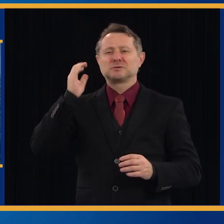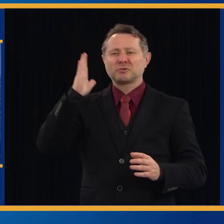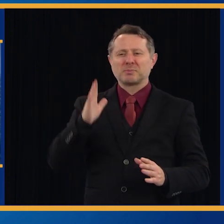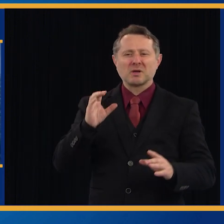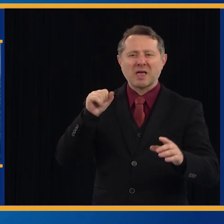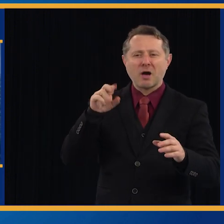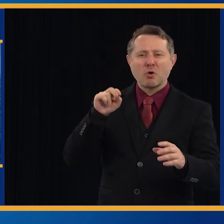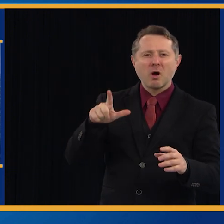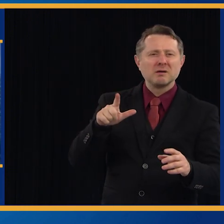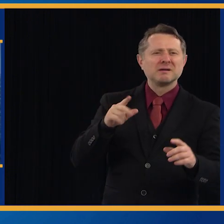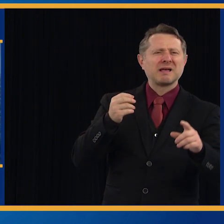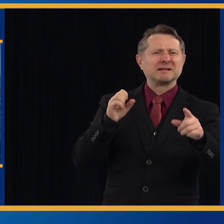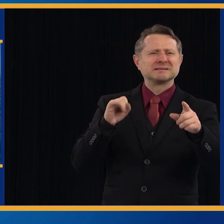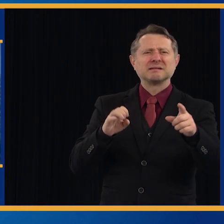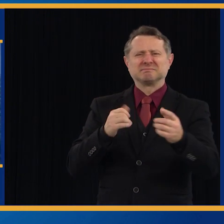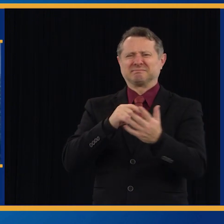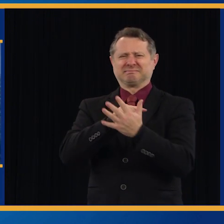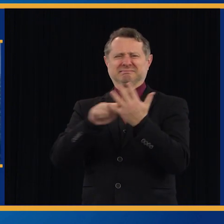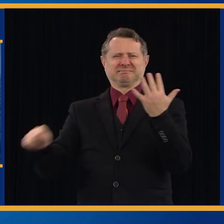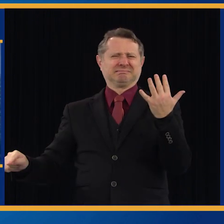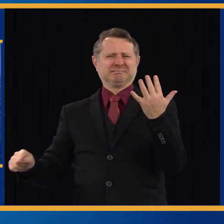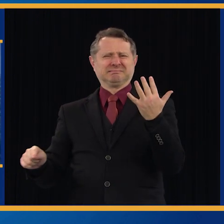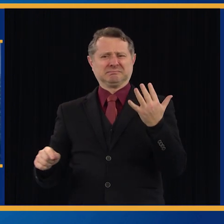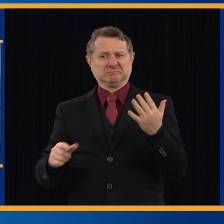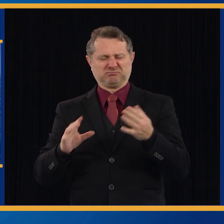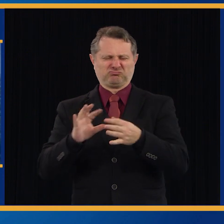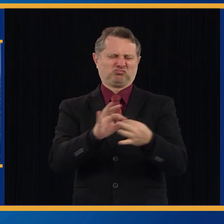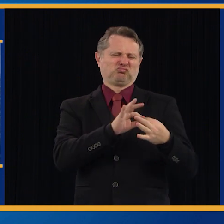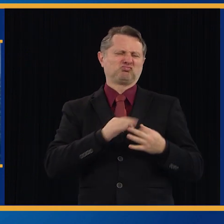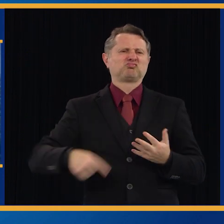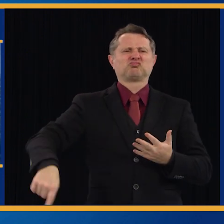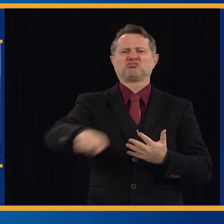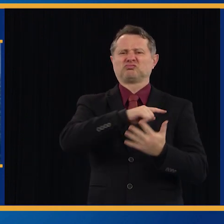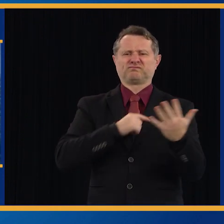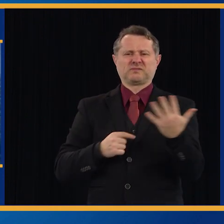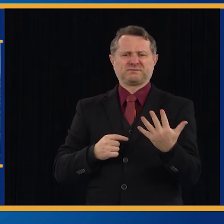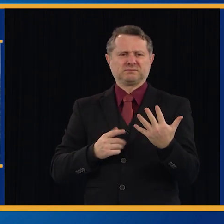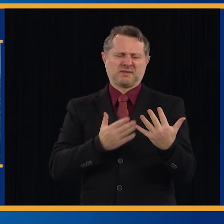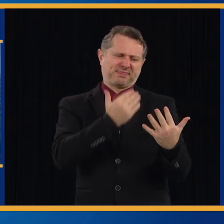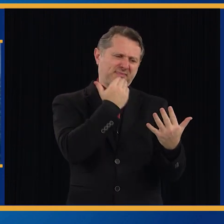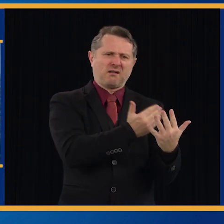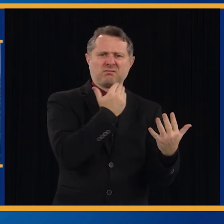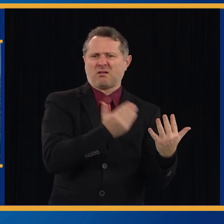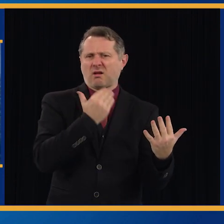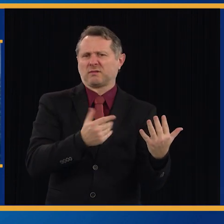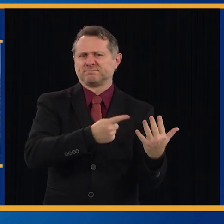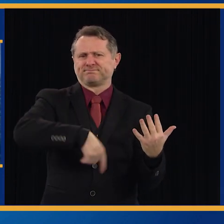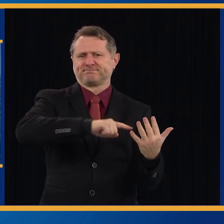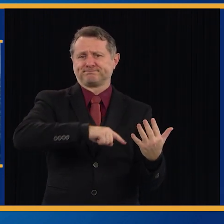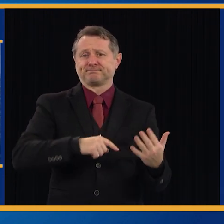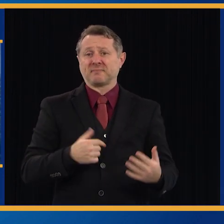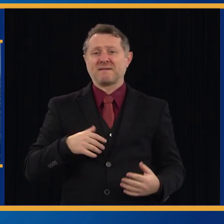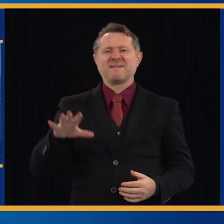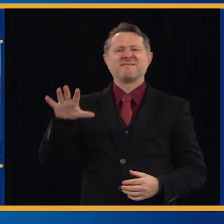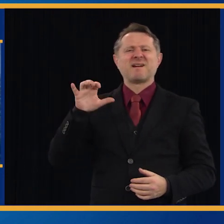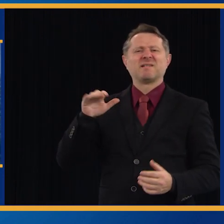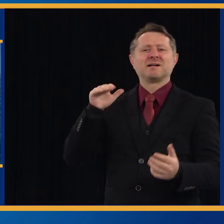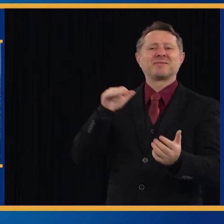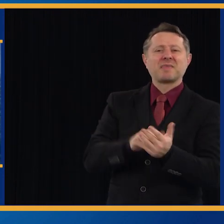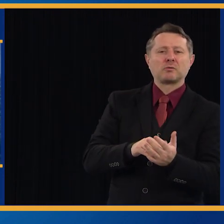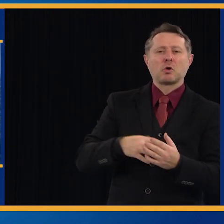working on this and coordinating it, and I thank them very much. We're also going to bring 500,000 cloth masks